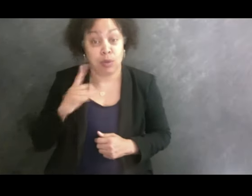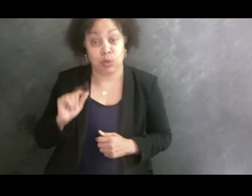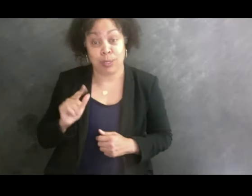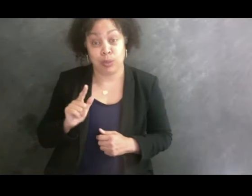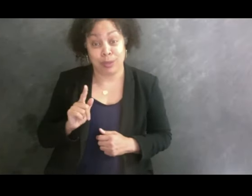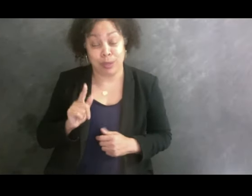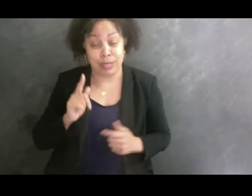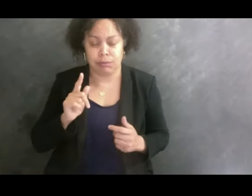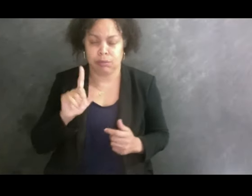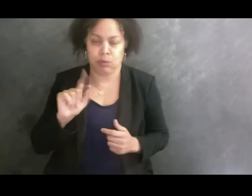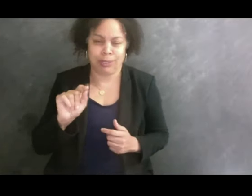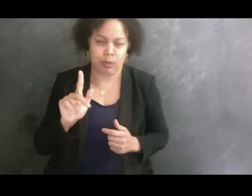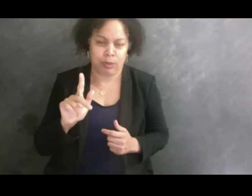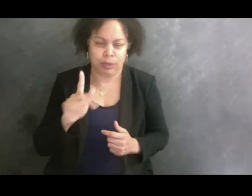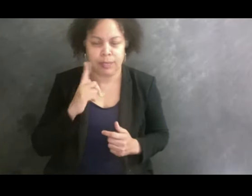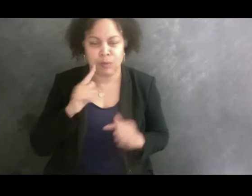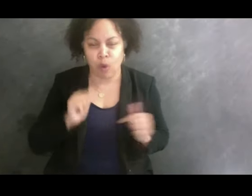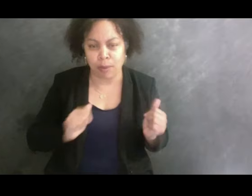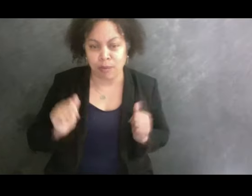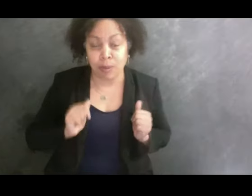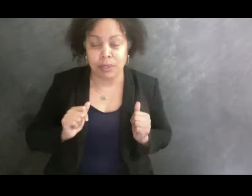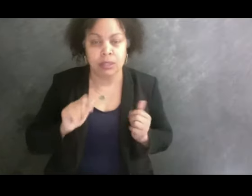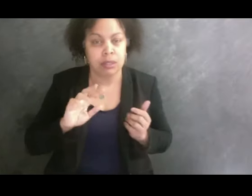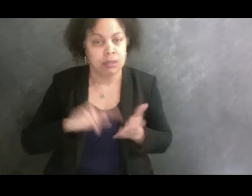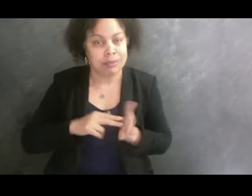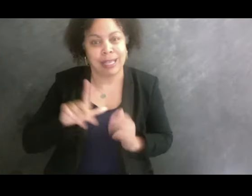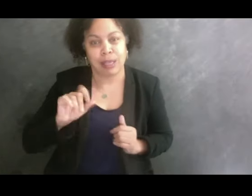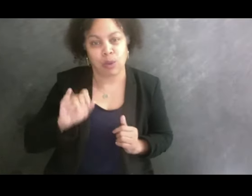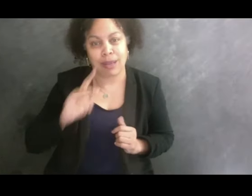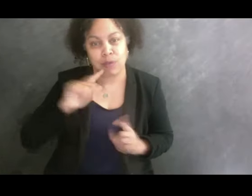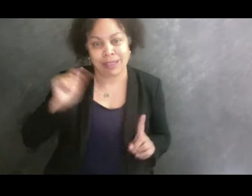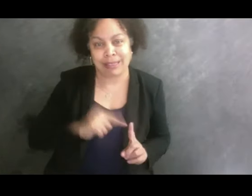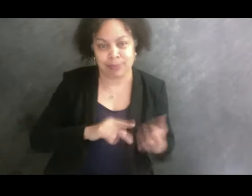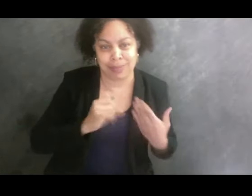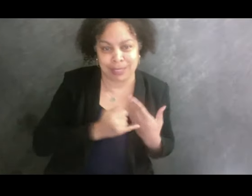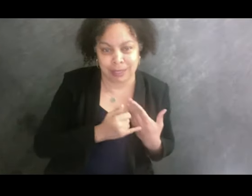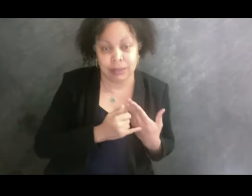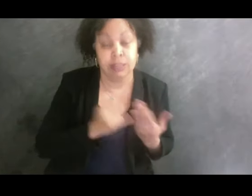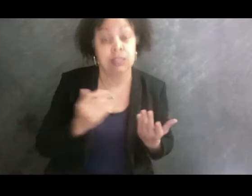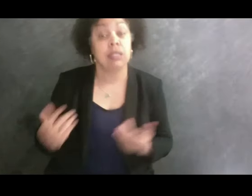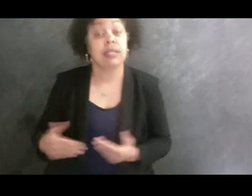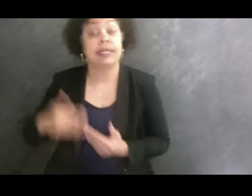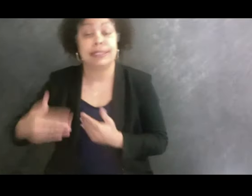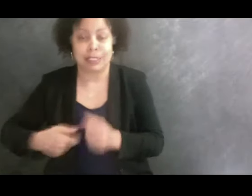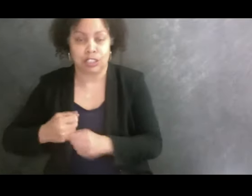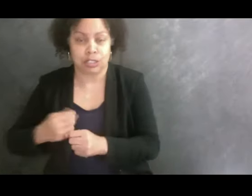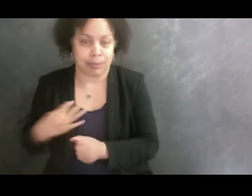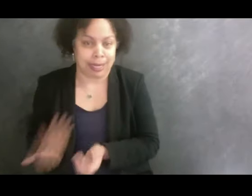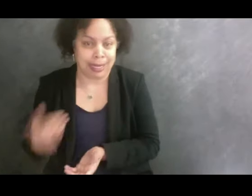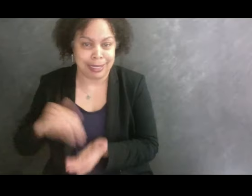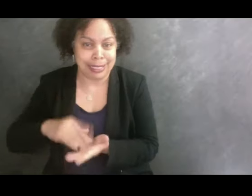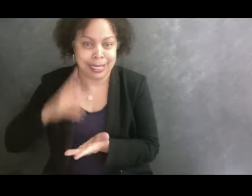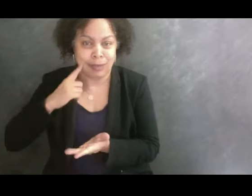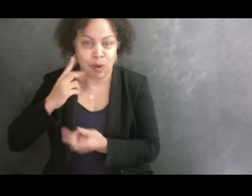inquiry should just address the project that you're proposing in that context. If you apply again the next year, that